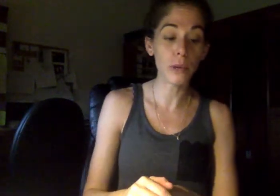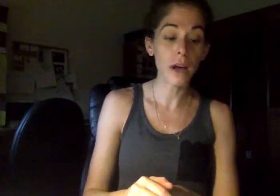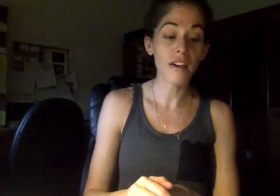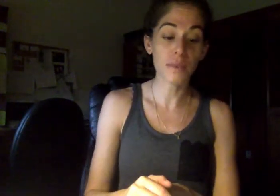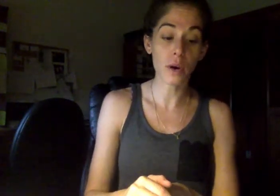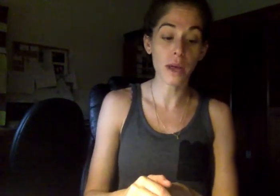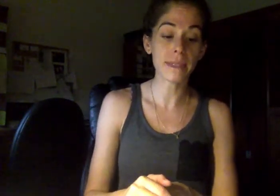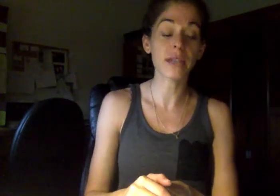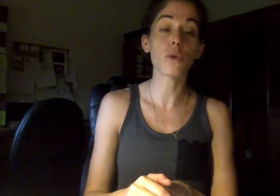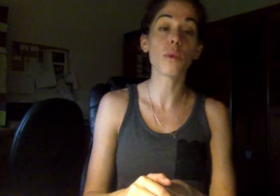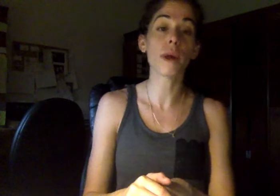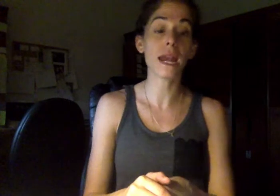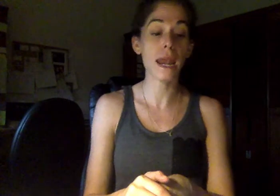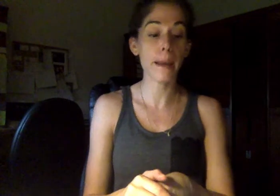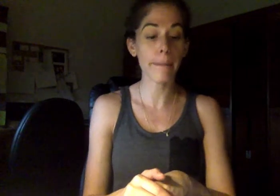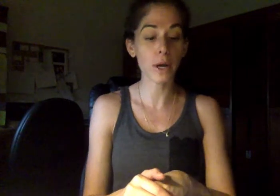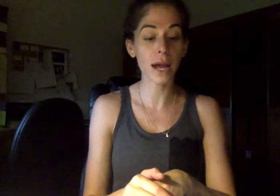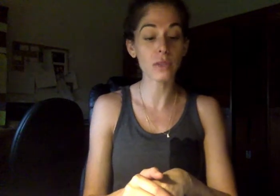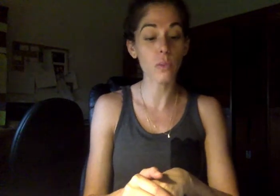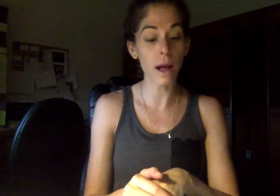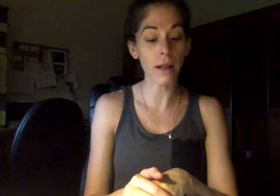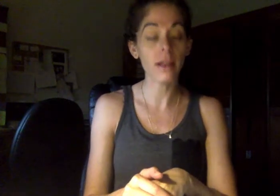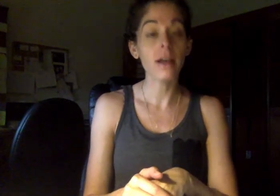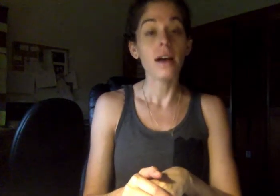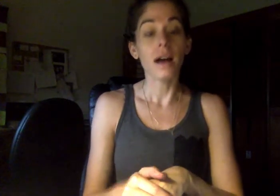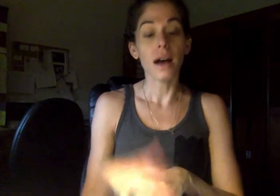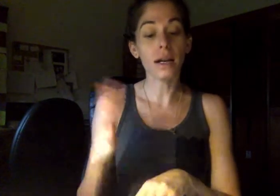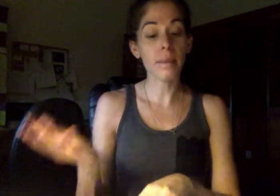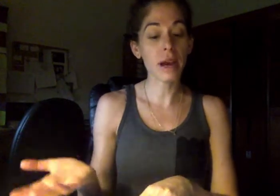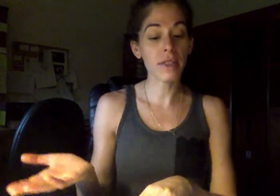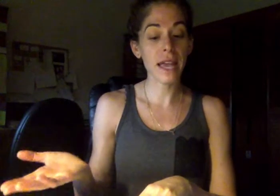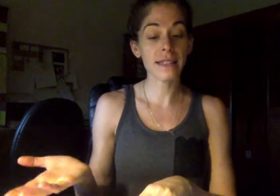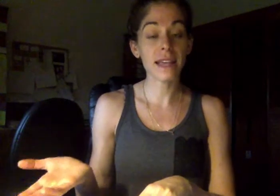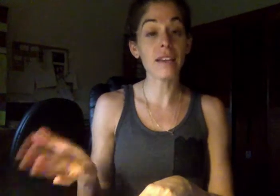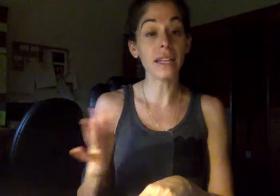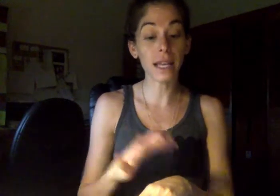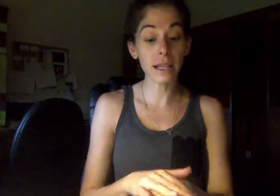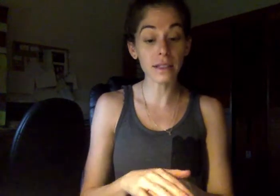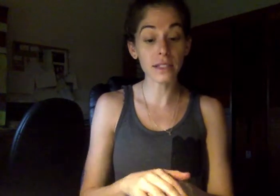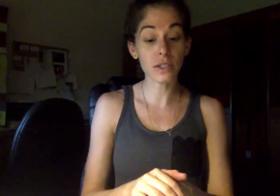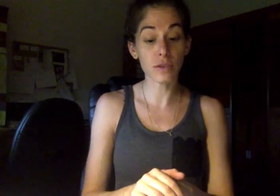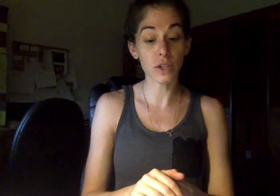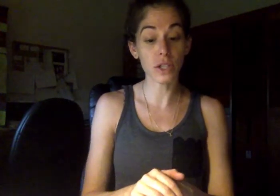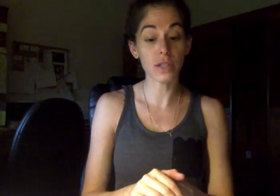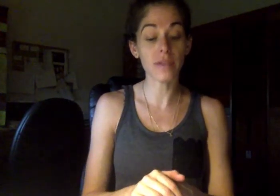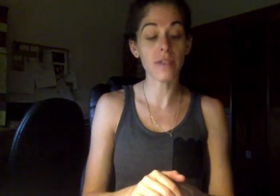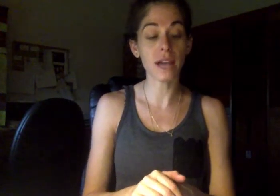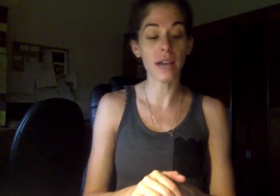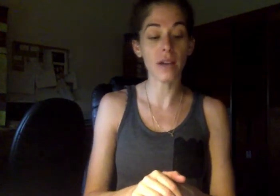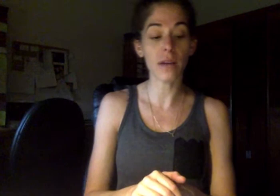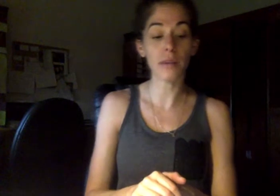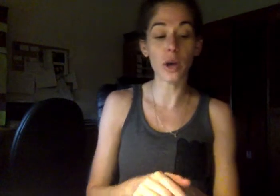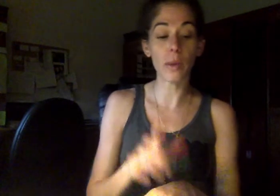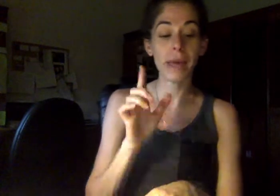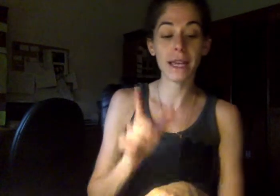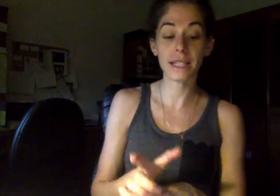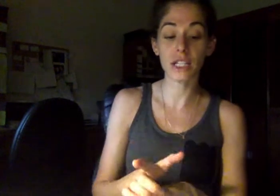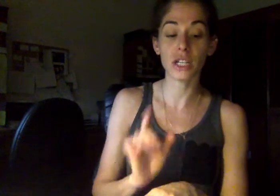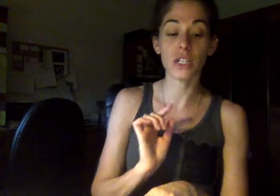of pronouns that incorporate number as well. Compare the ASL and English versions of the dialogue below, paying attention to the